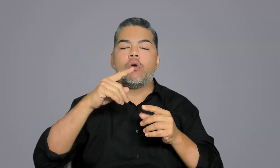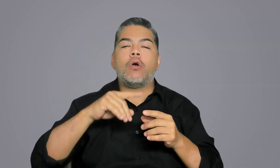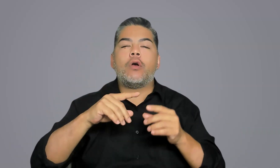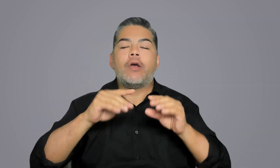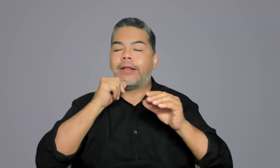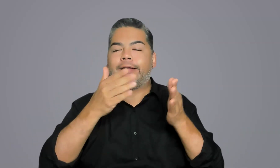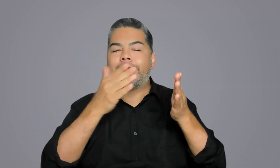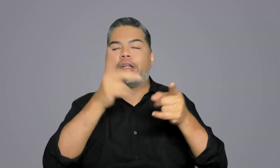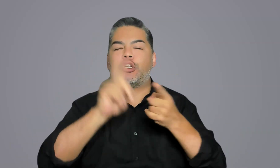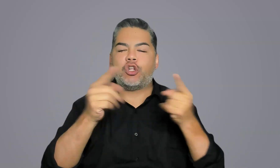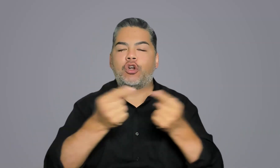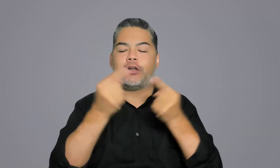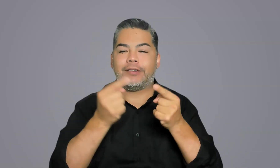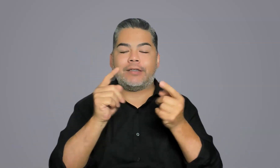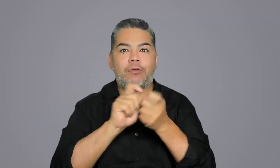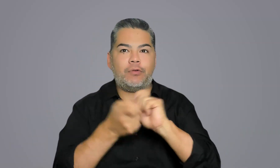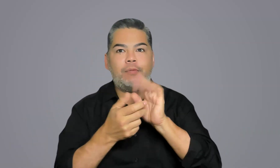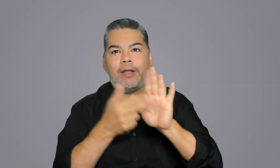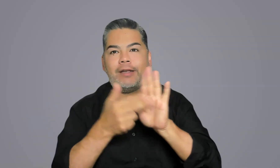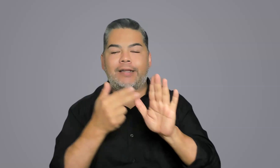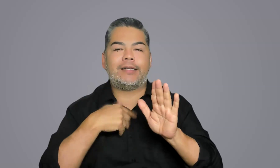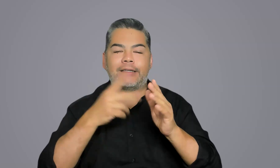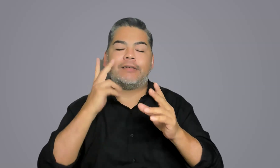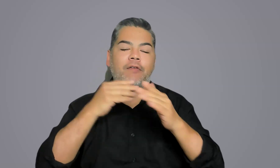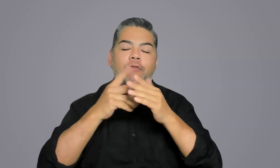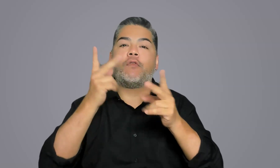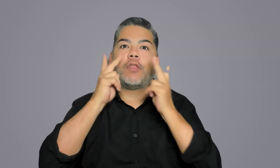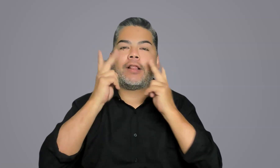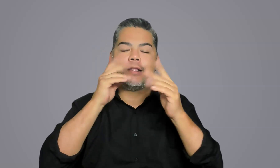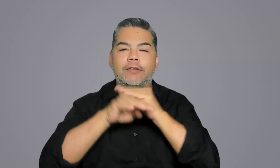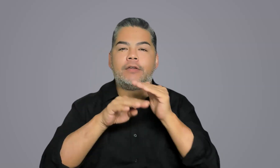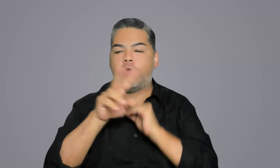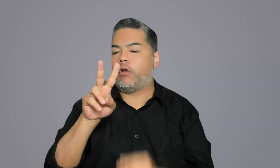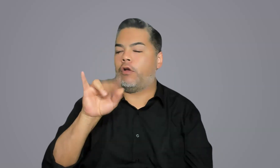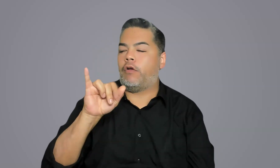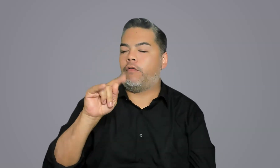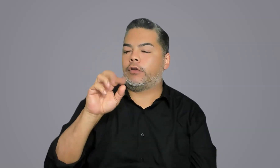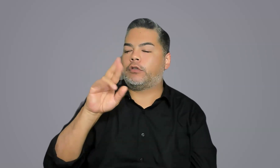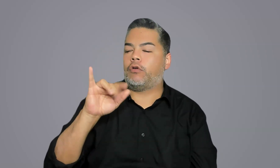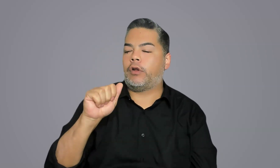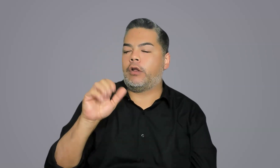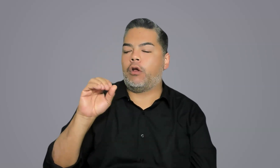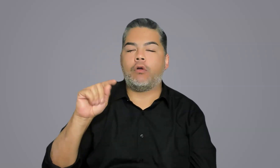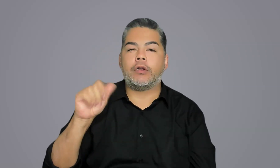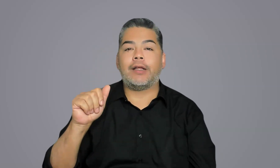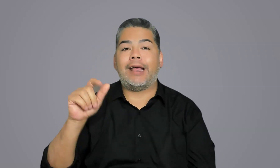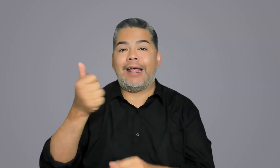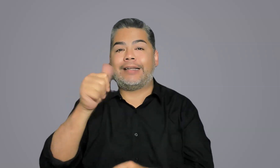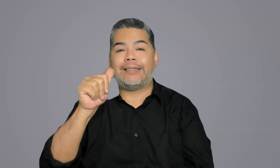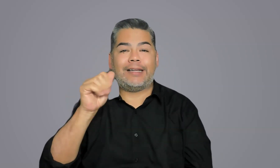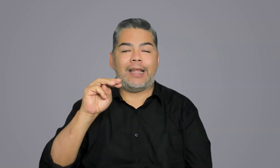Rethinking Brand Design Through the Lens of Accessibility, coming up next with Victoria Ota at 10 a.m.